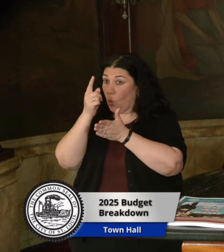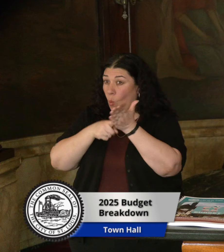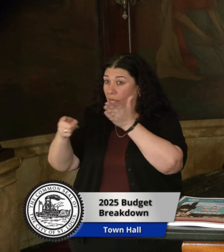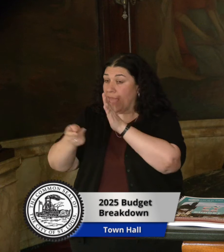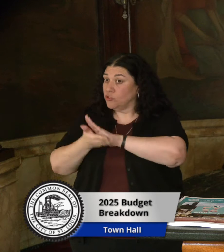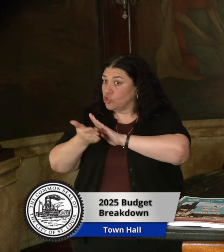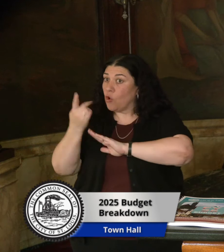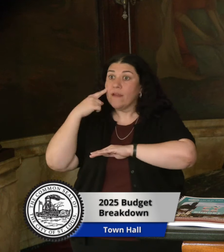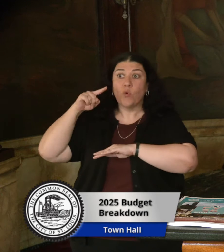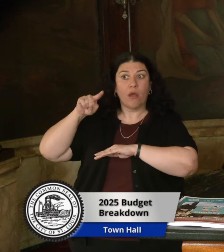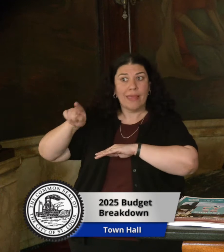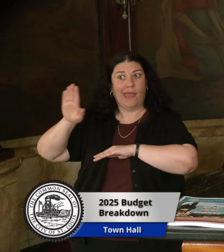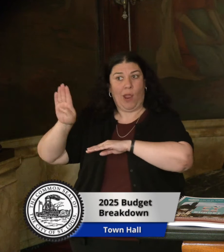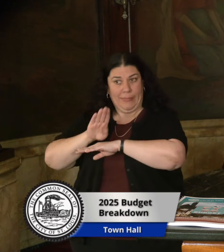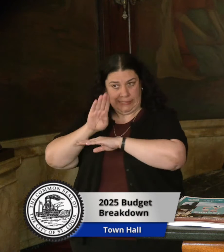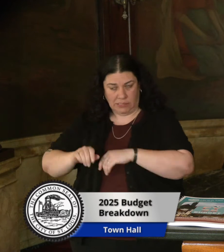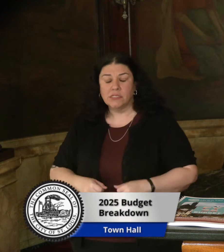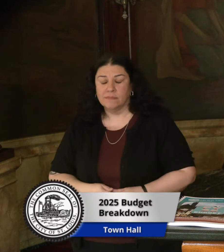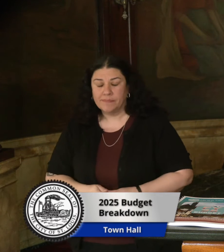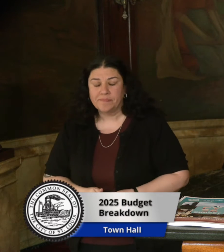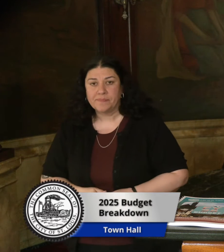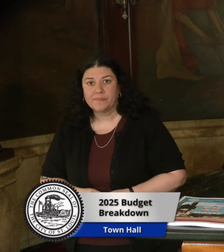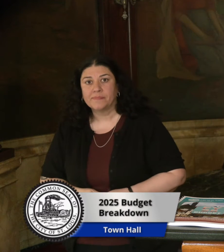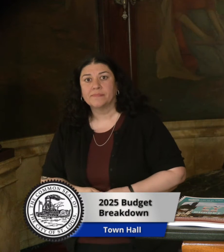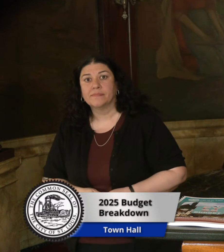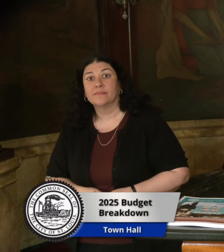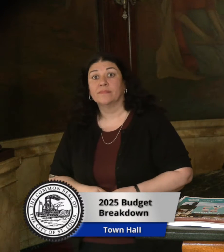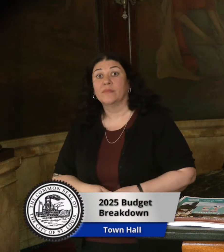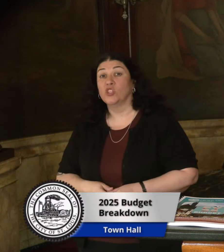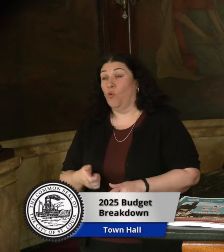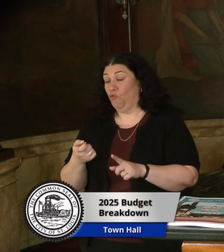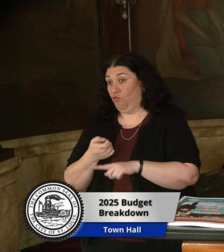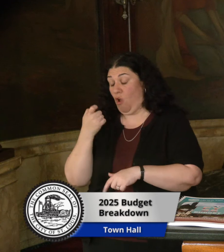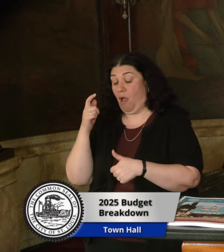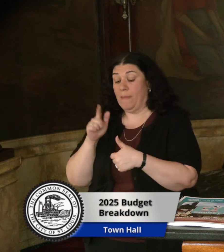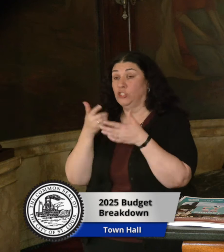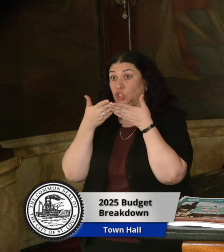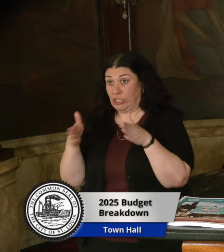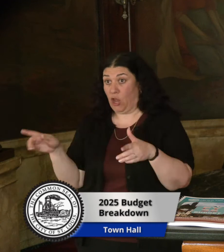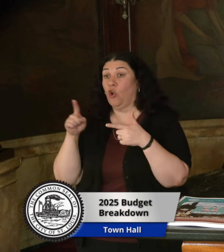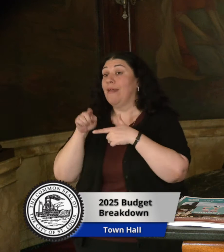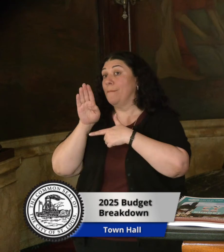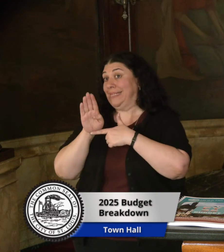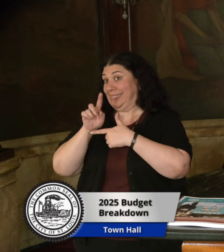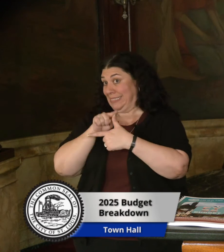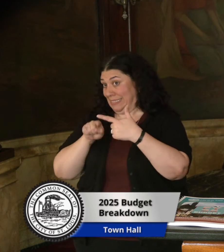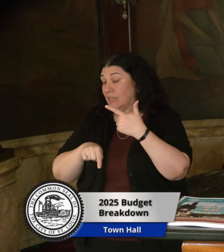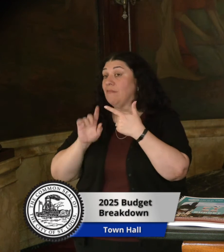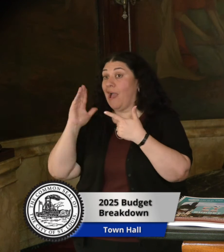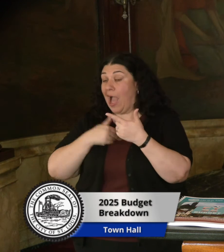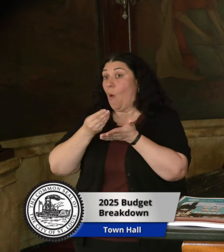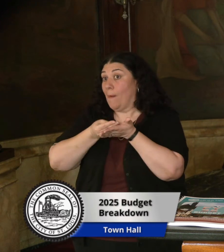the expenses of their respective divisions. Between the general fund and the enterprise funds, our